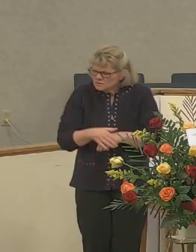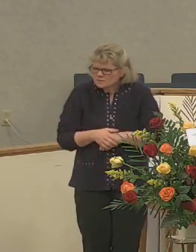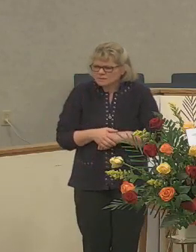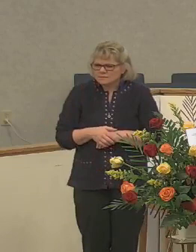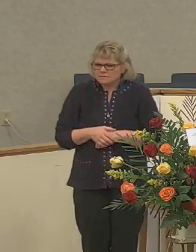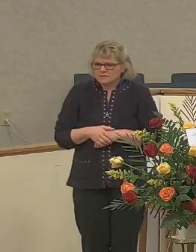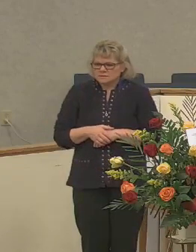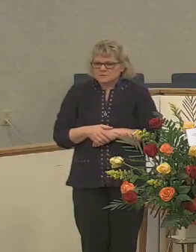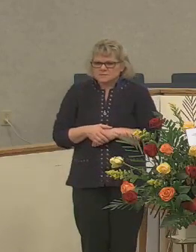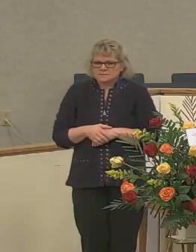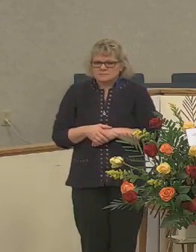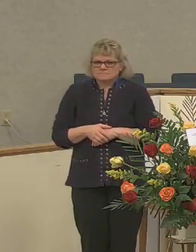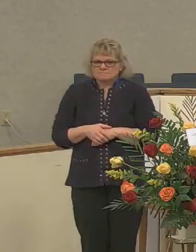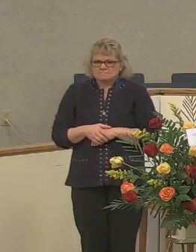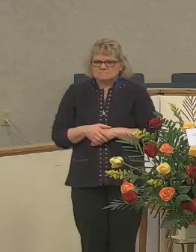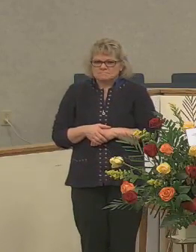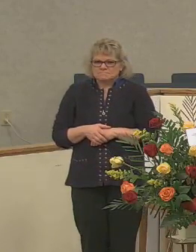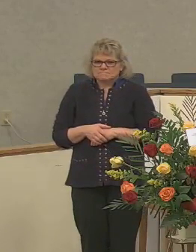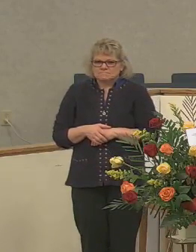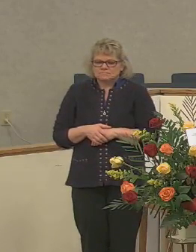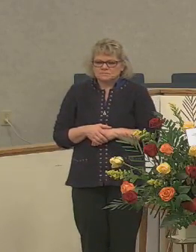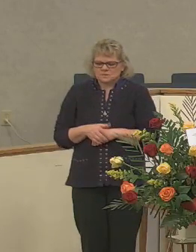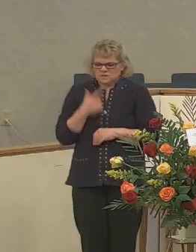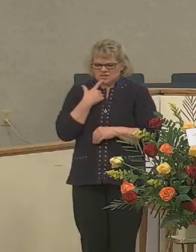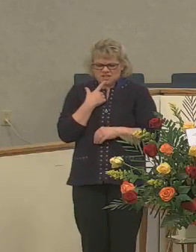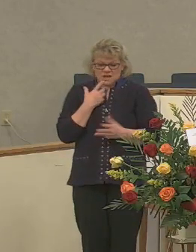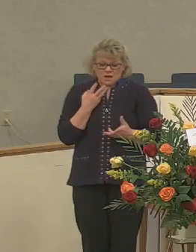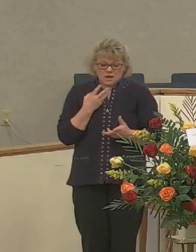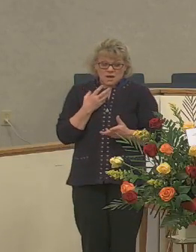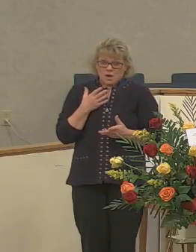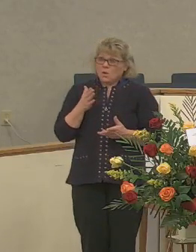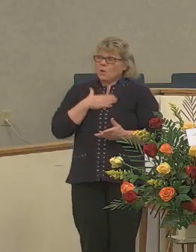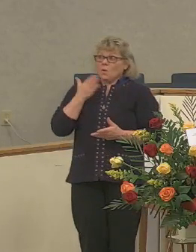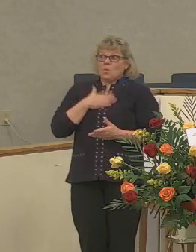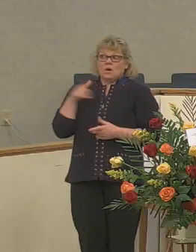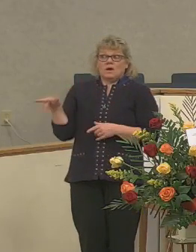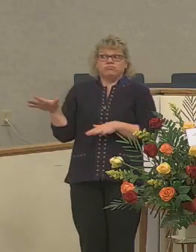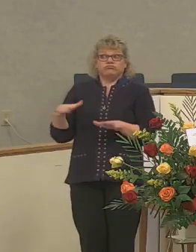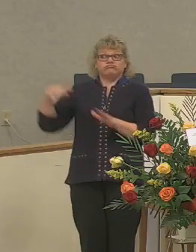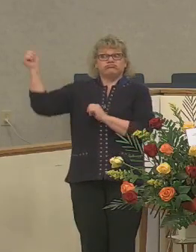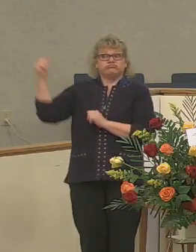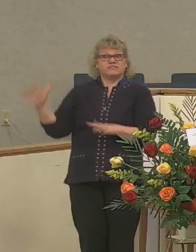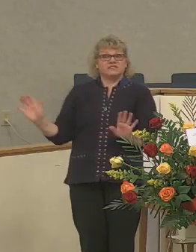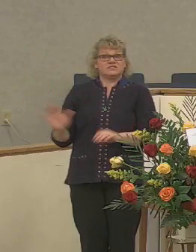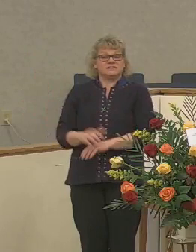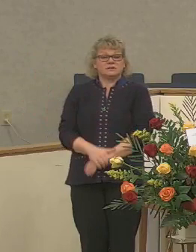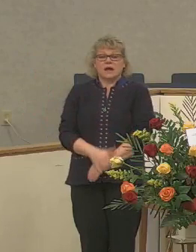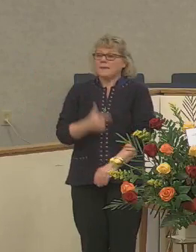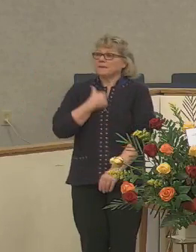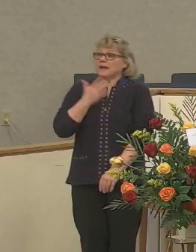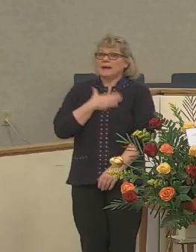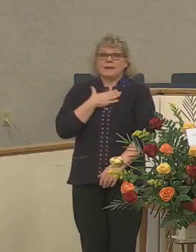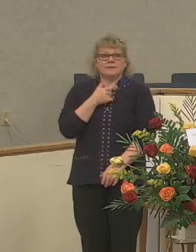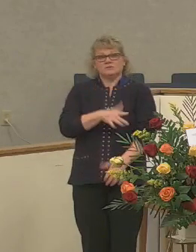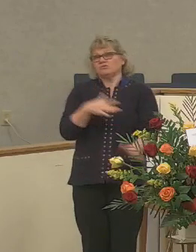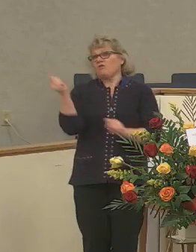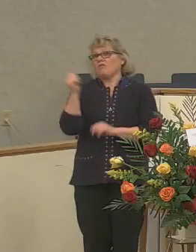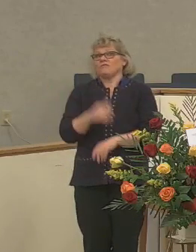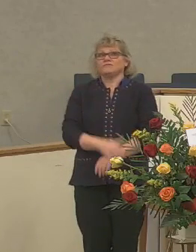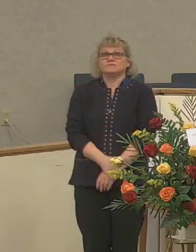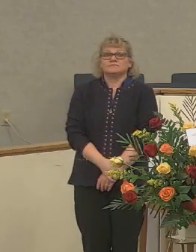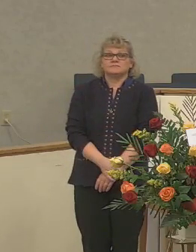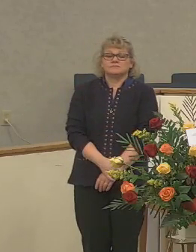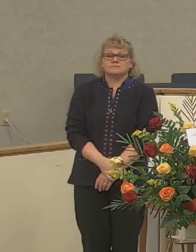Will they miss you? Or will they say, boy, I'm glad he's gone. Boy, I'm glad she's gone.